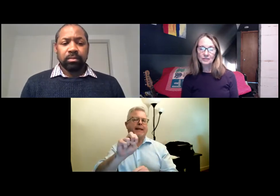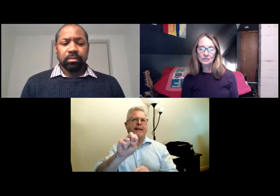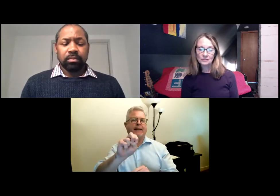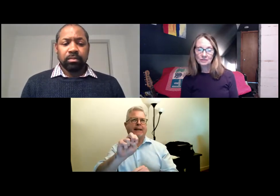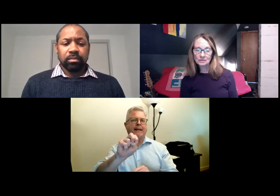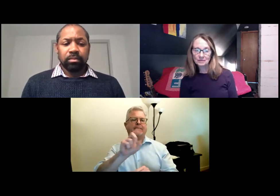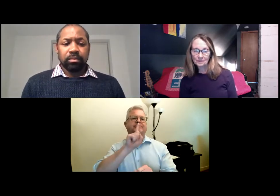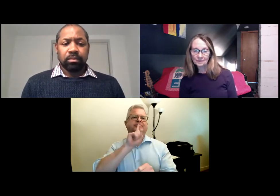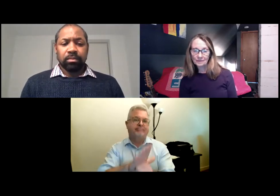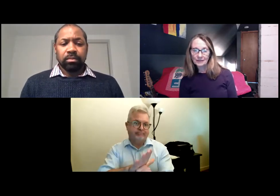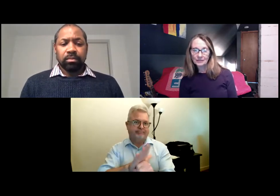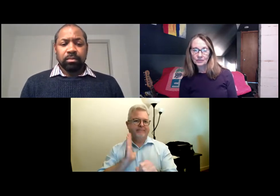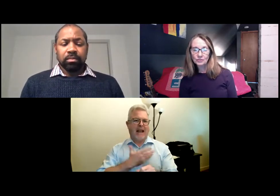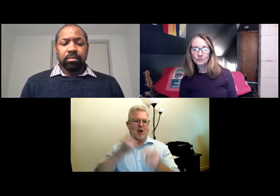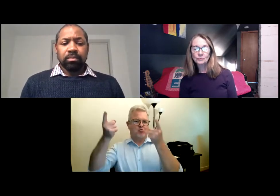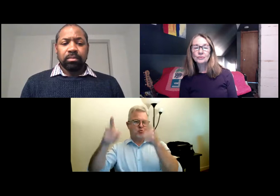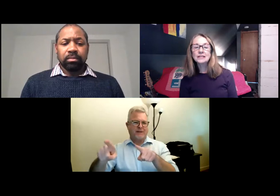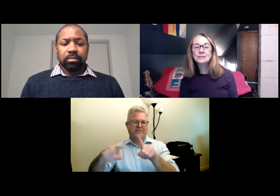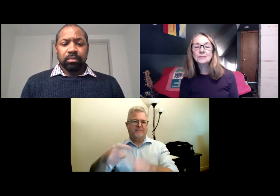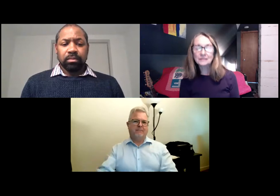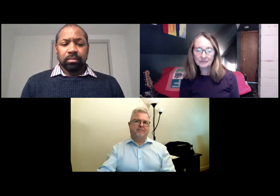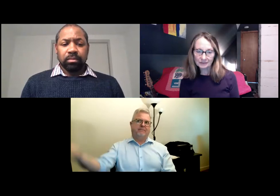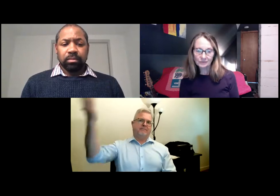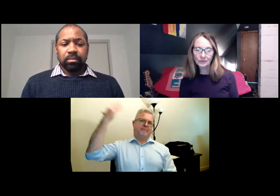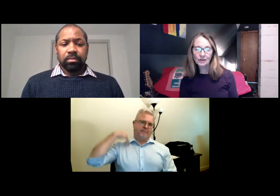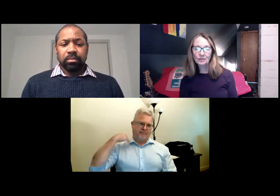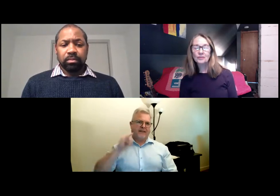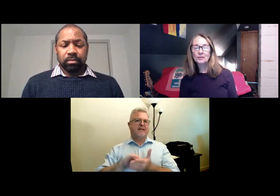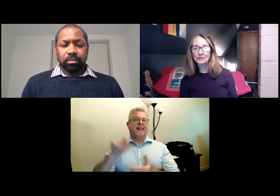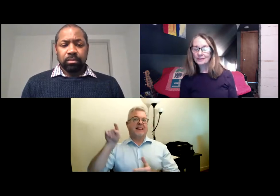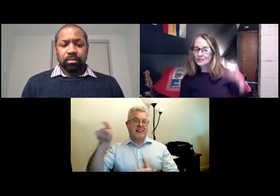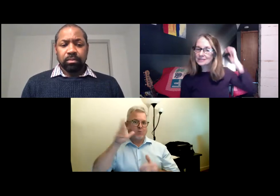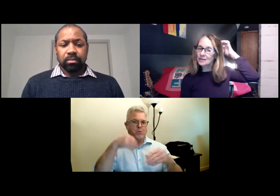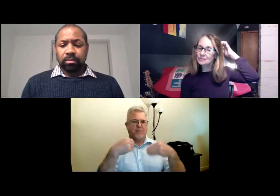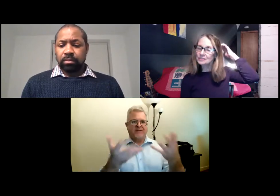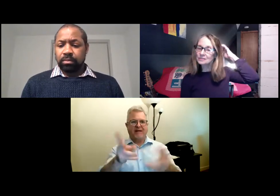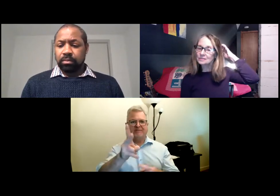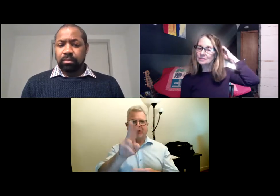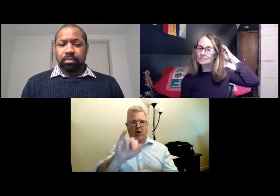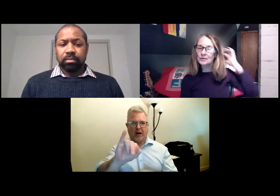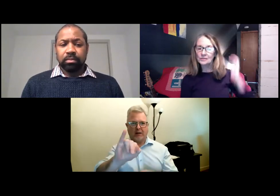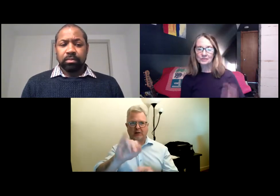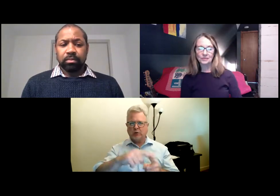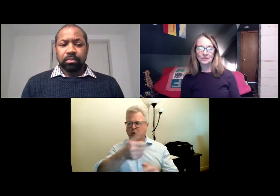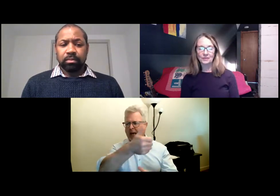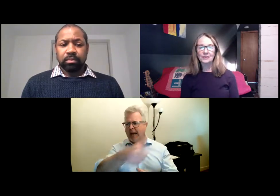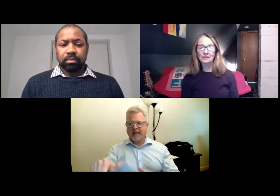nationwide service to recommit with our agreement that we established months ago.